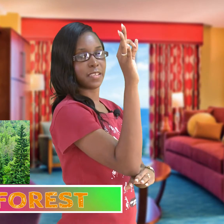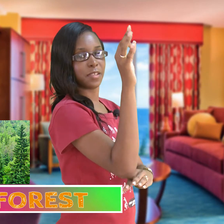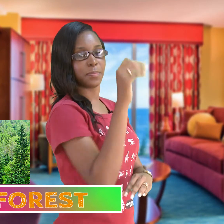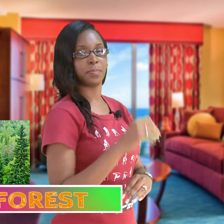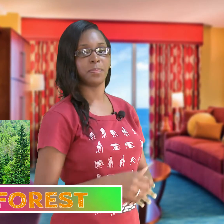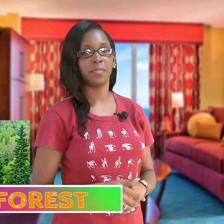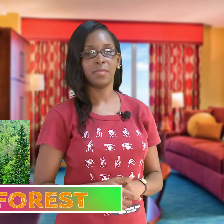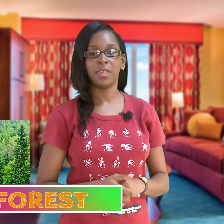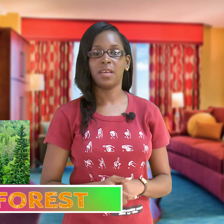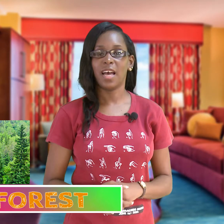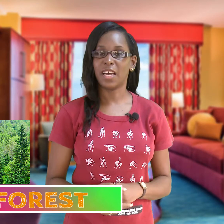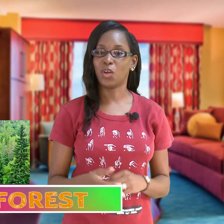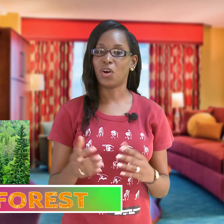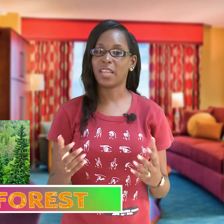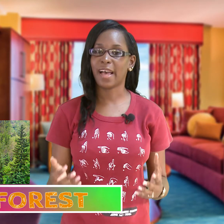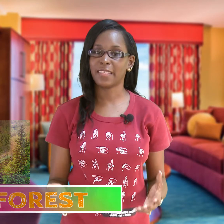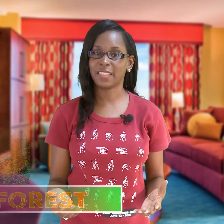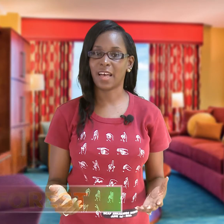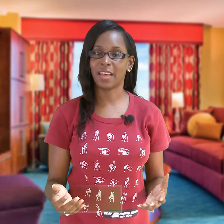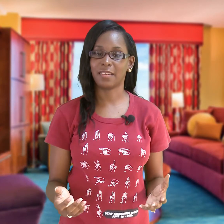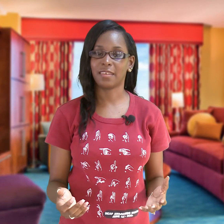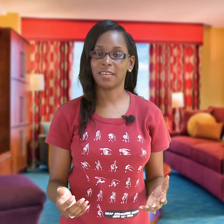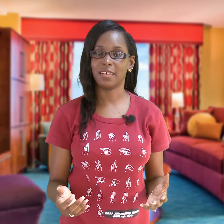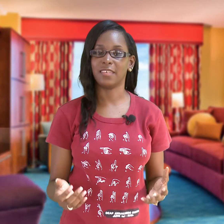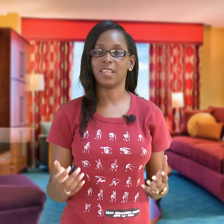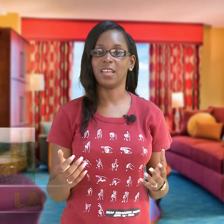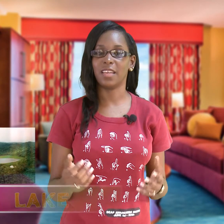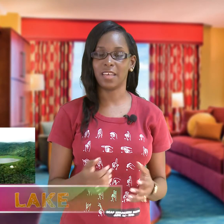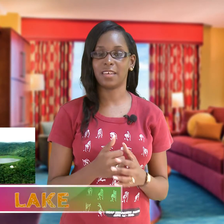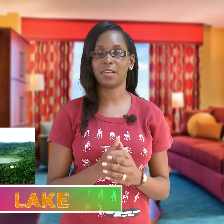Forest. And our last sign is lake.